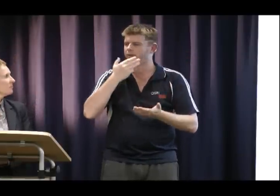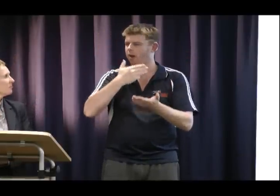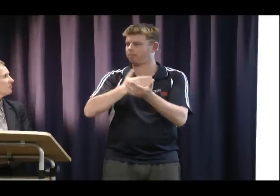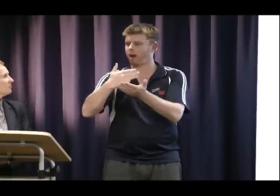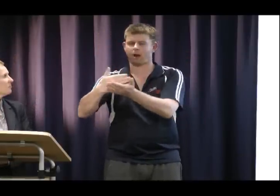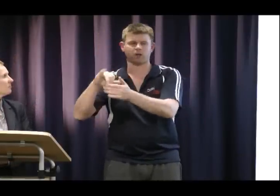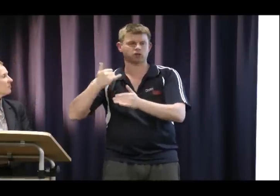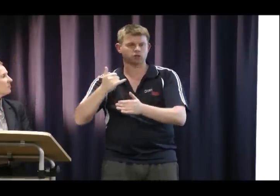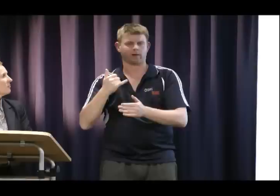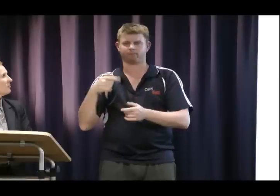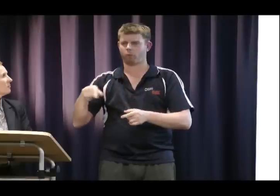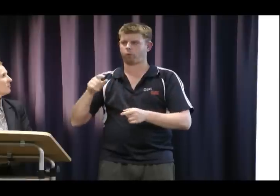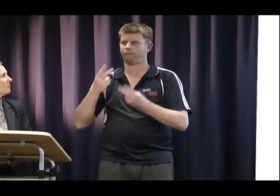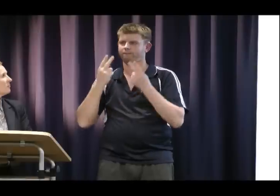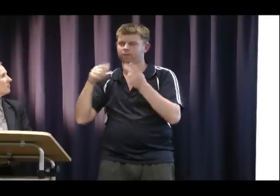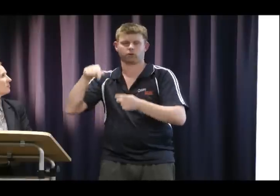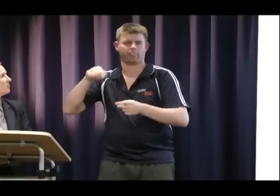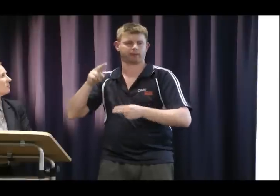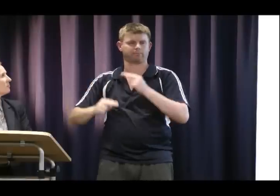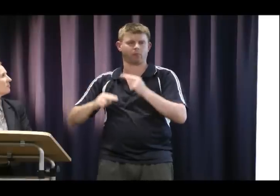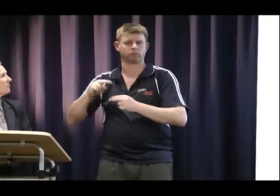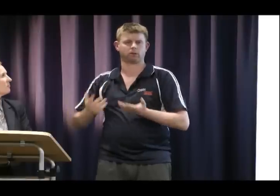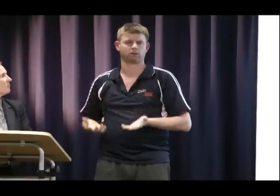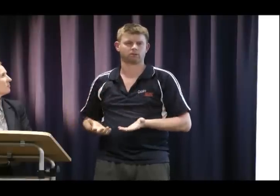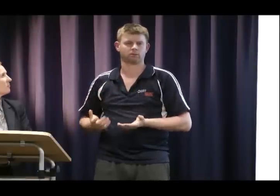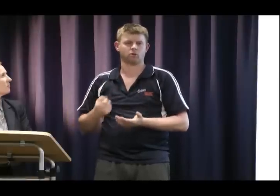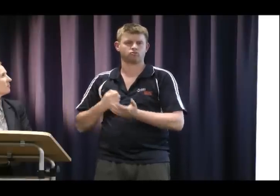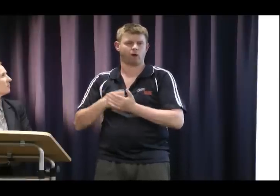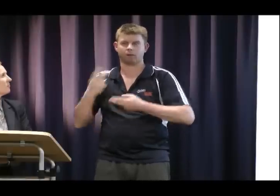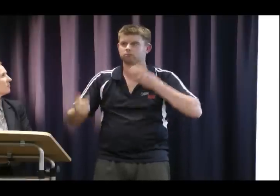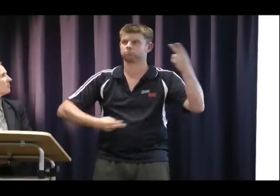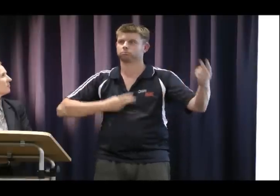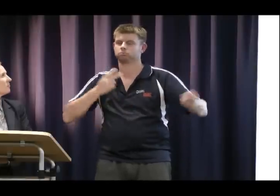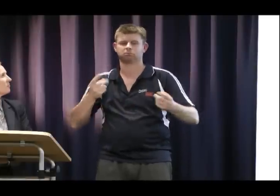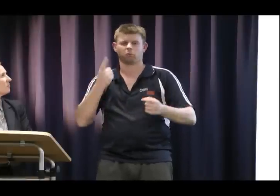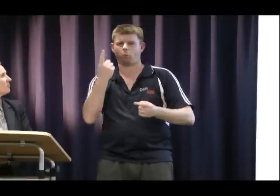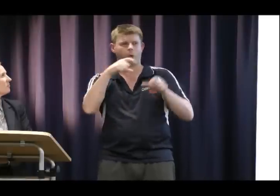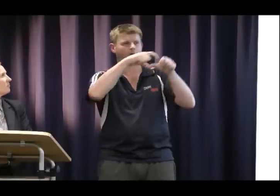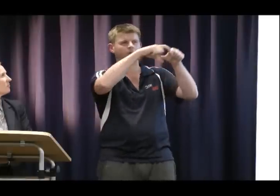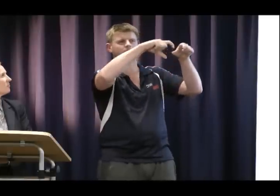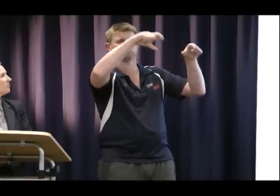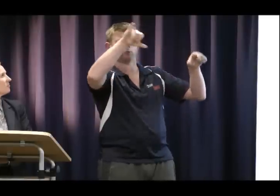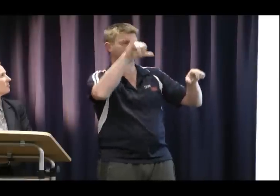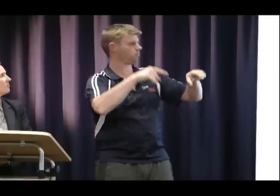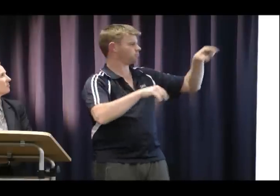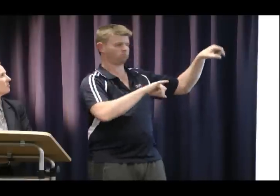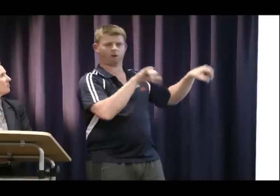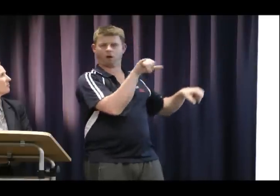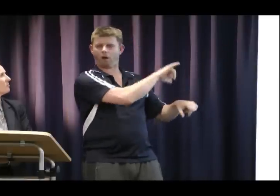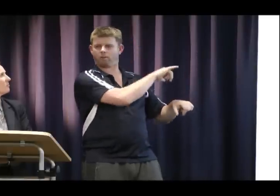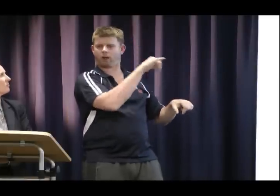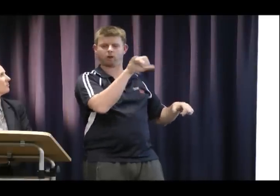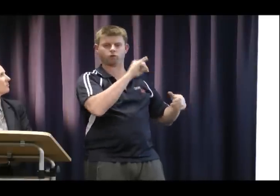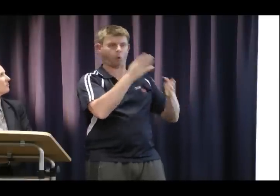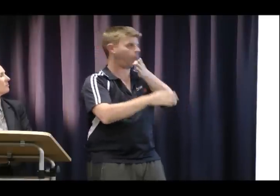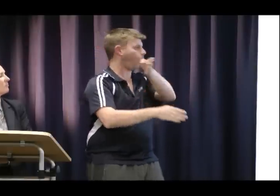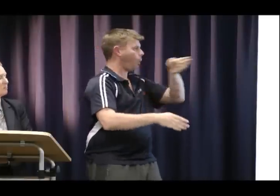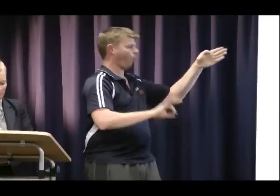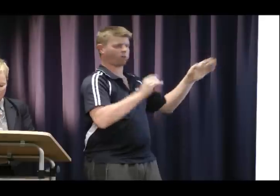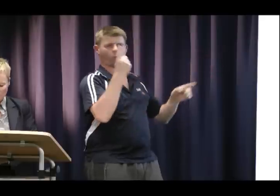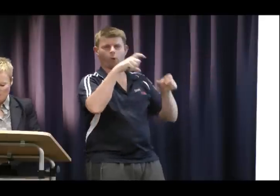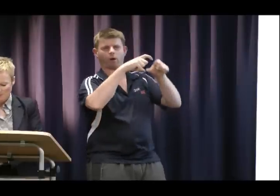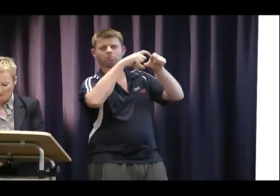so big deaf car parking bays on the street for 30 minutes, so people can just pop into the building and then pop